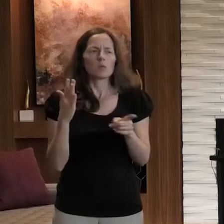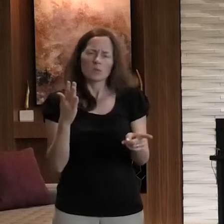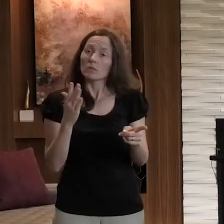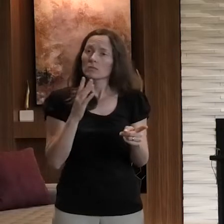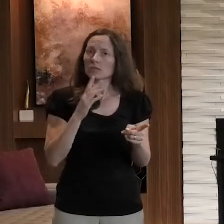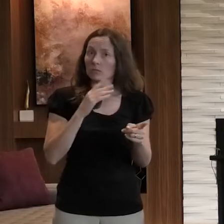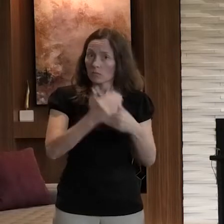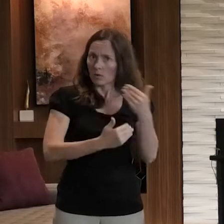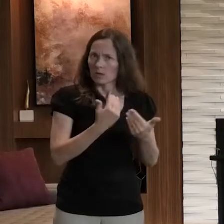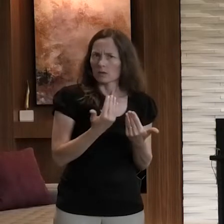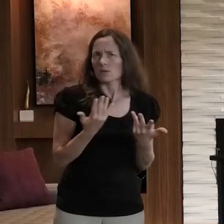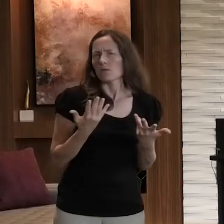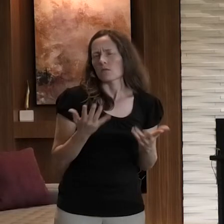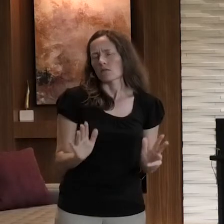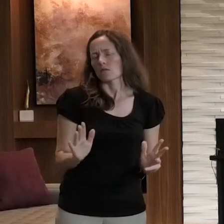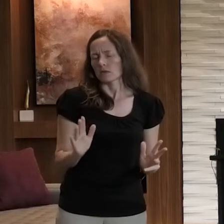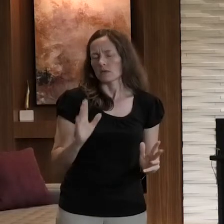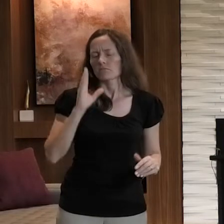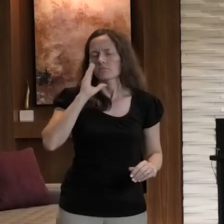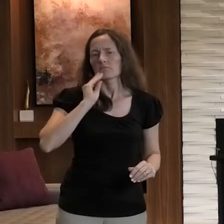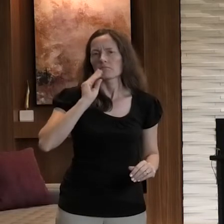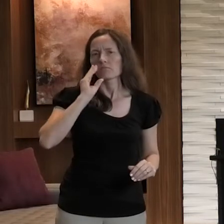bold, and different.